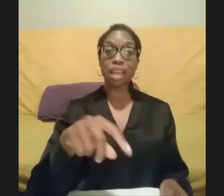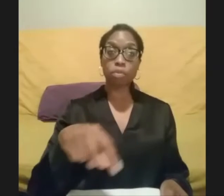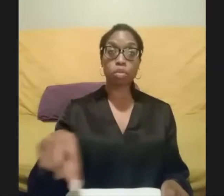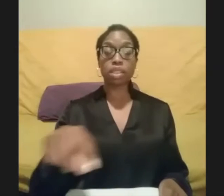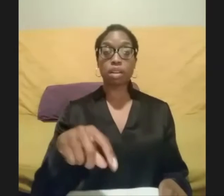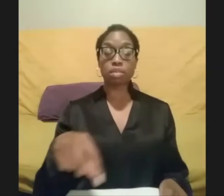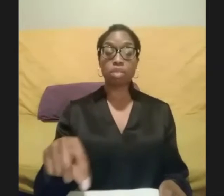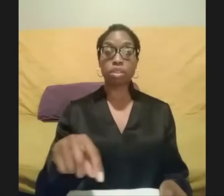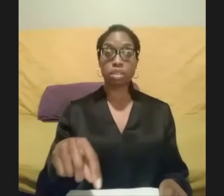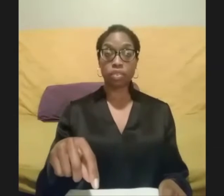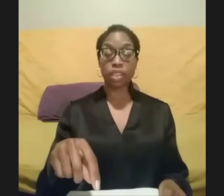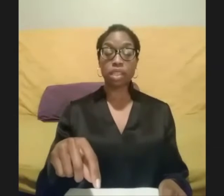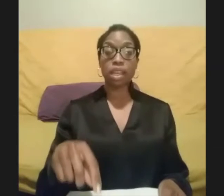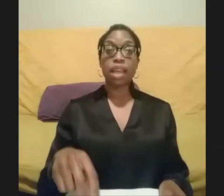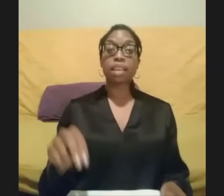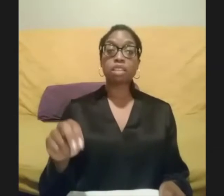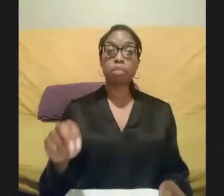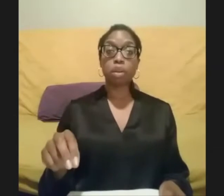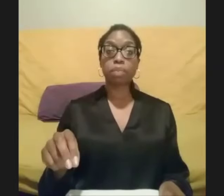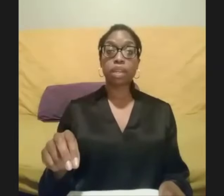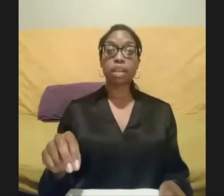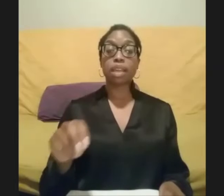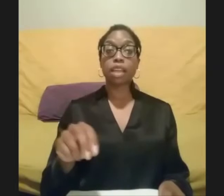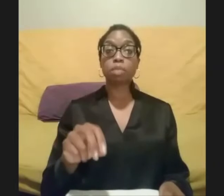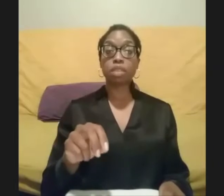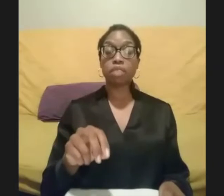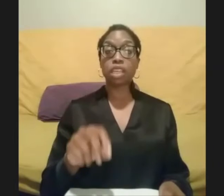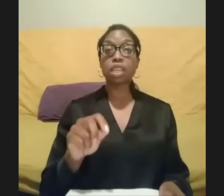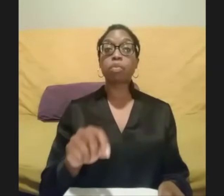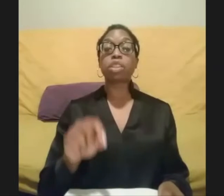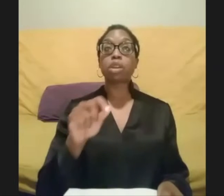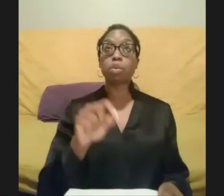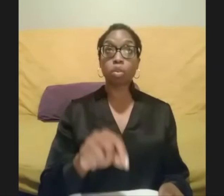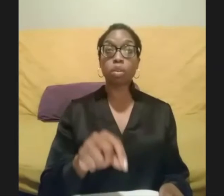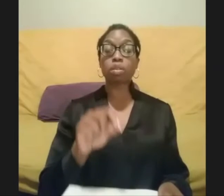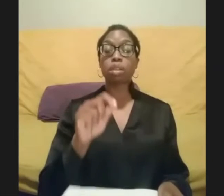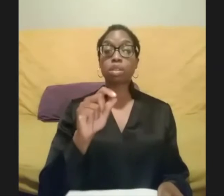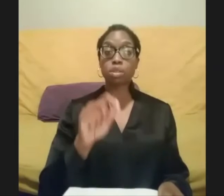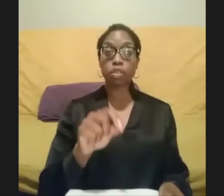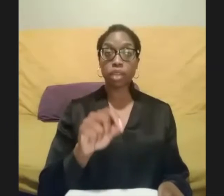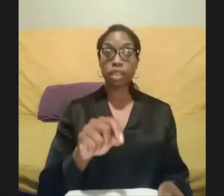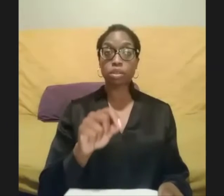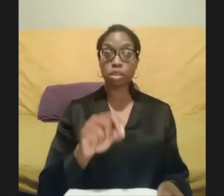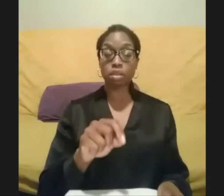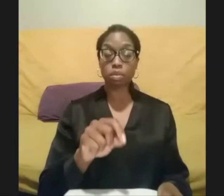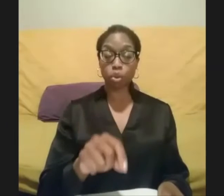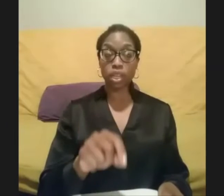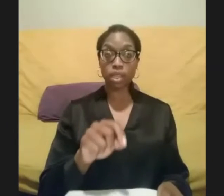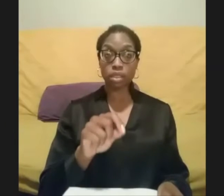abnormal cells on the cervix. And that's important because HPV, even with a normal cervical cancer screening